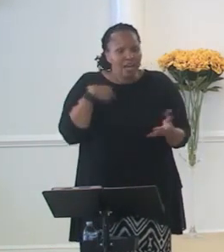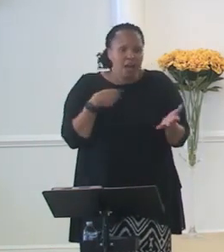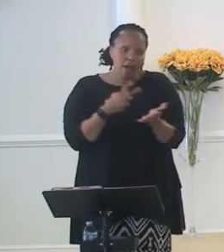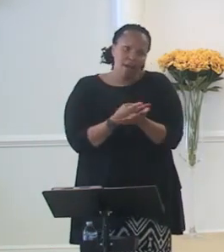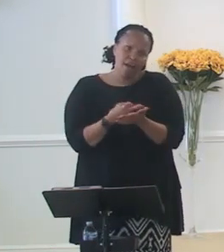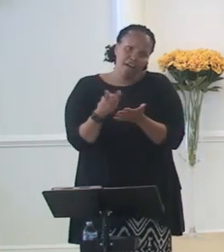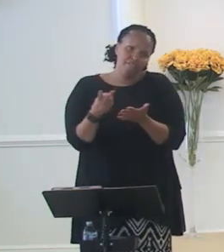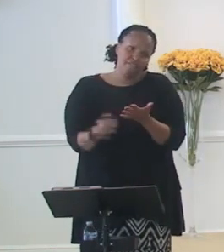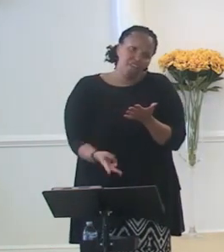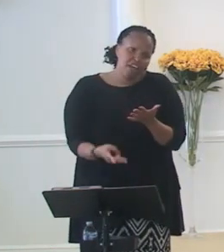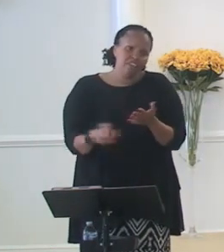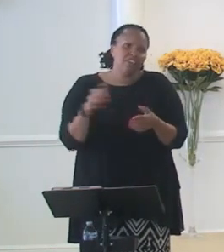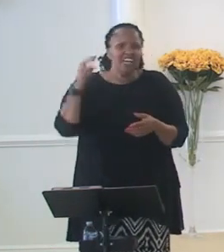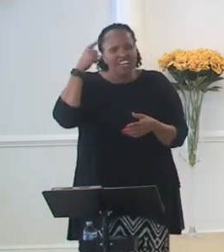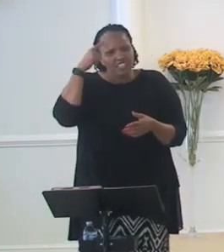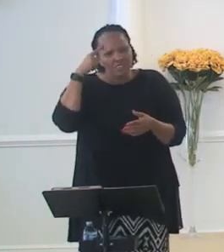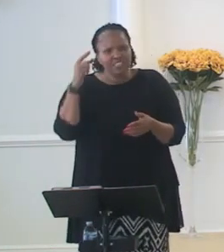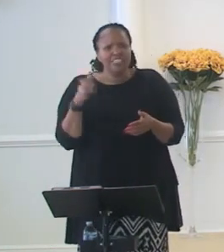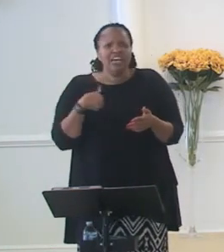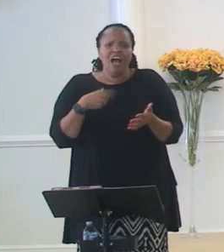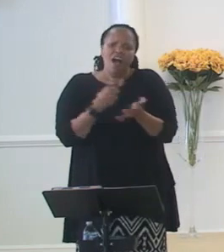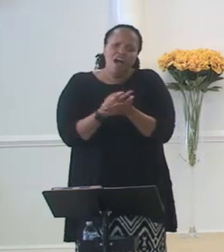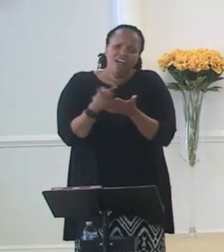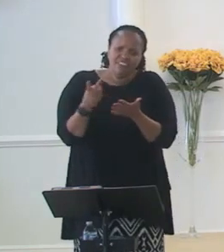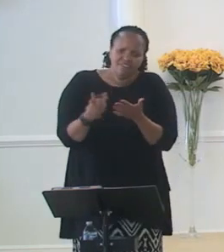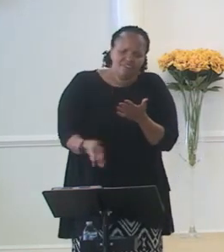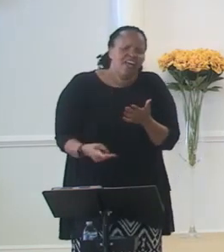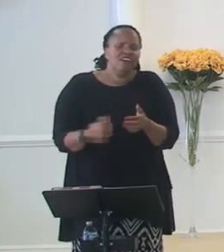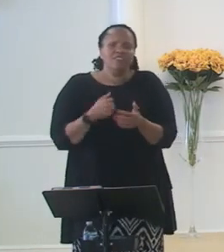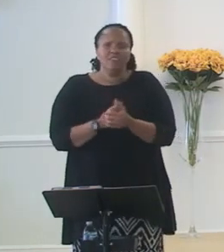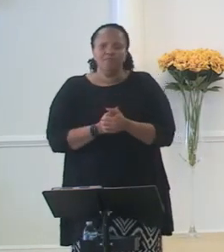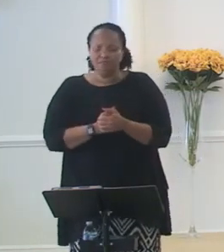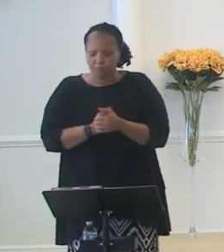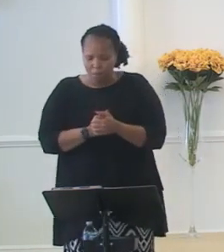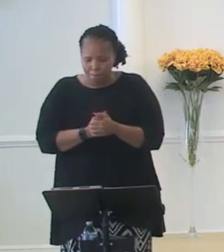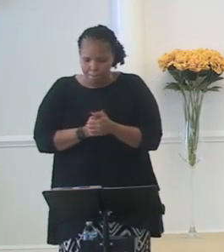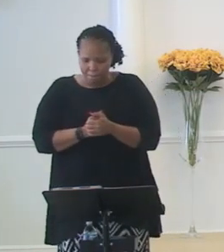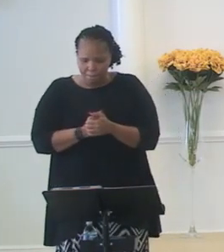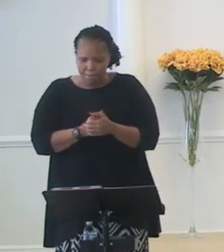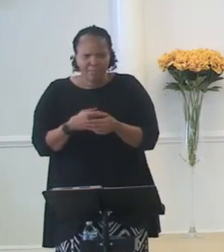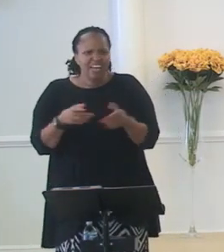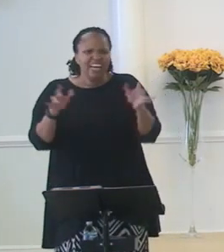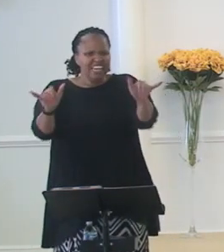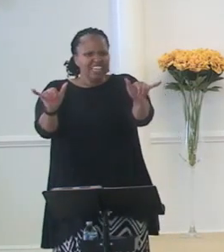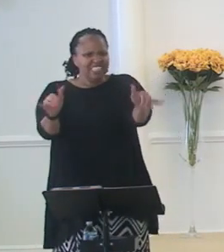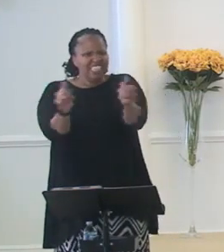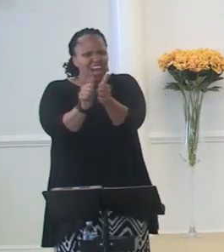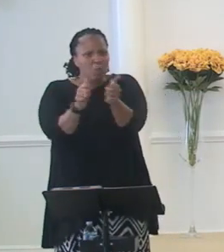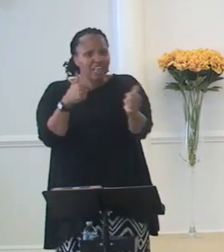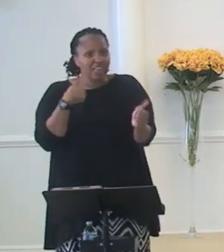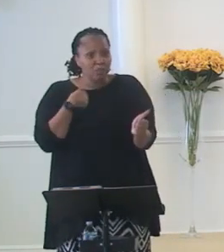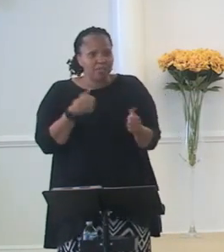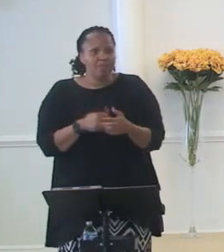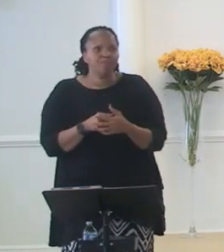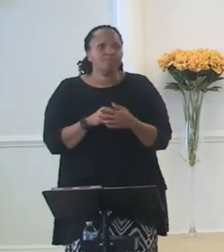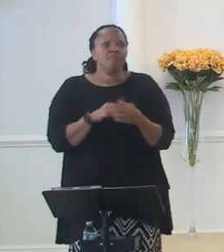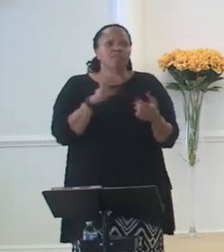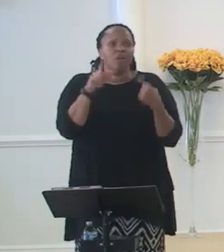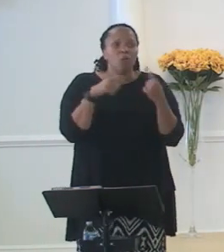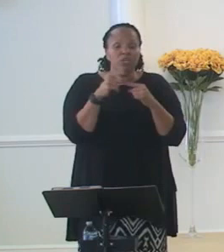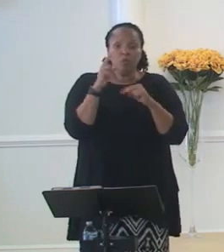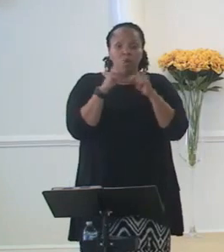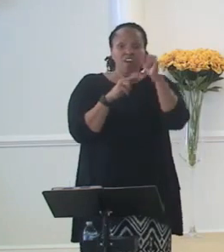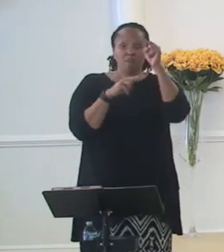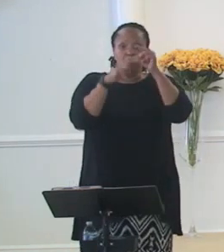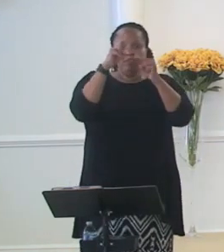you and denial is there, the broken falls. Y'all got to stay with me now. When you have built up